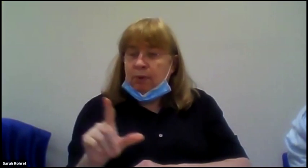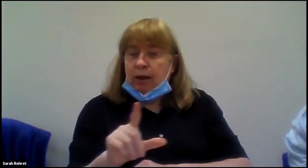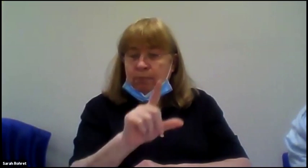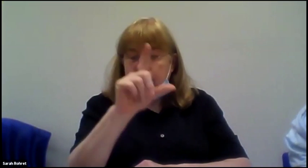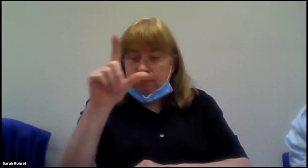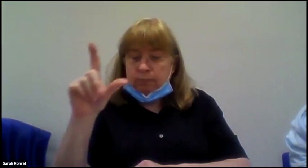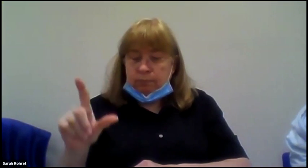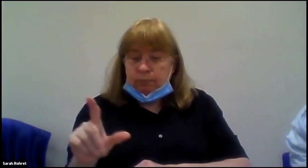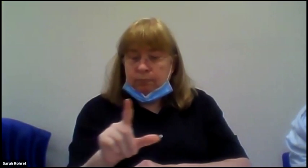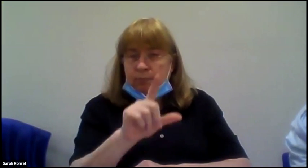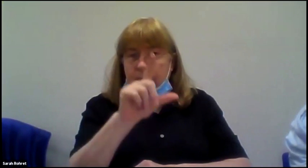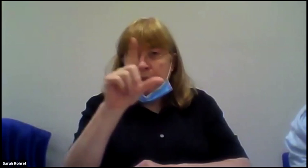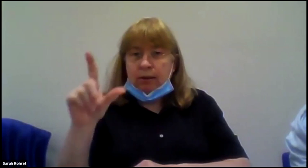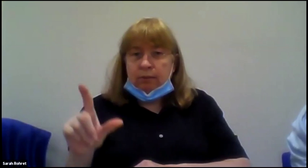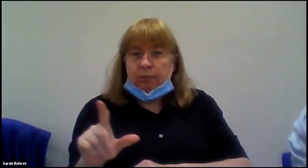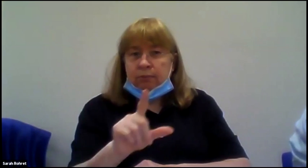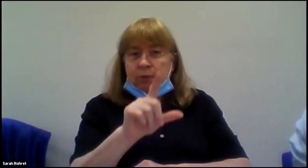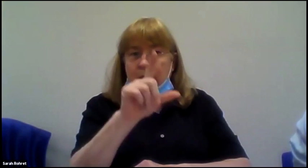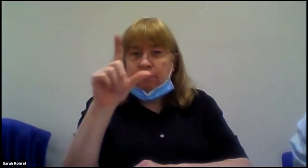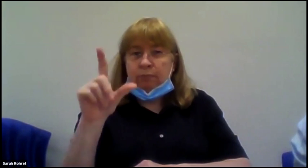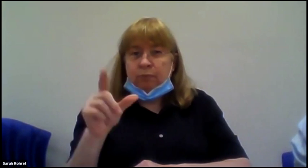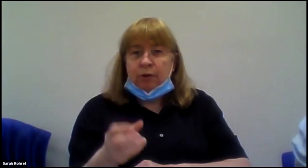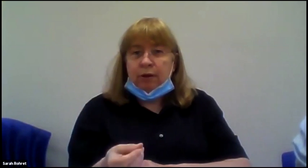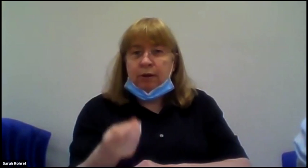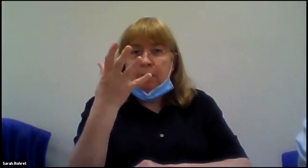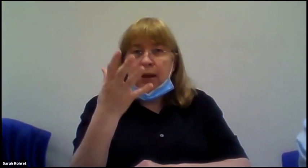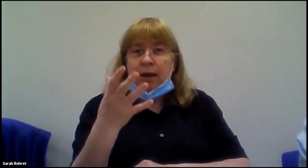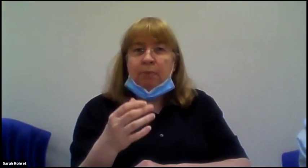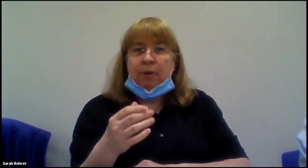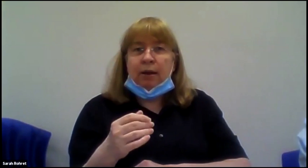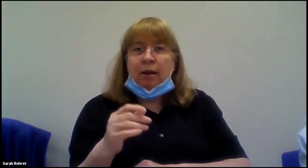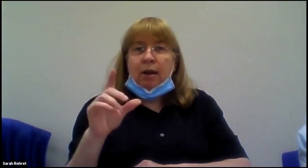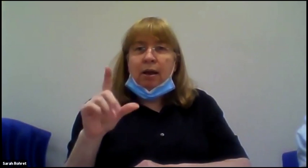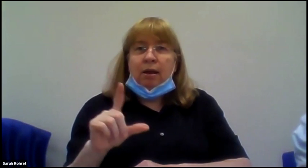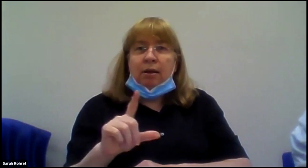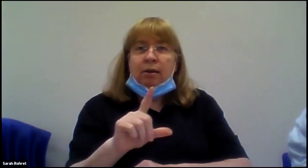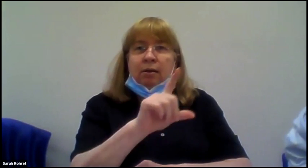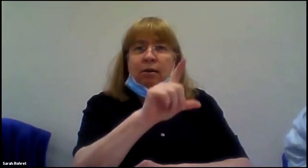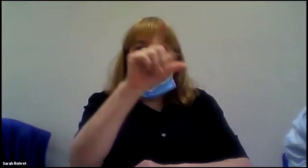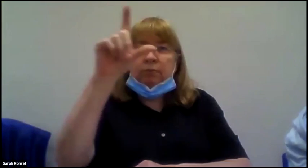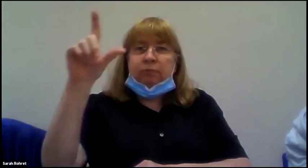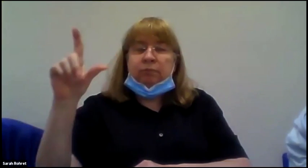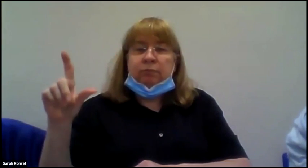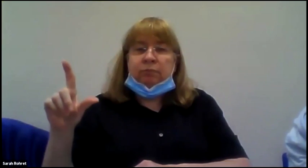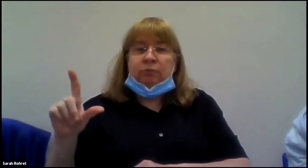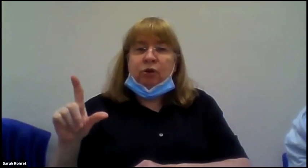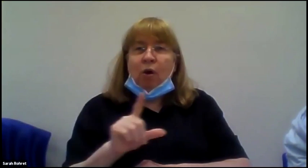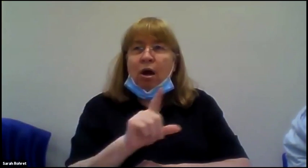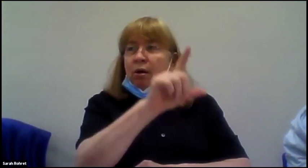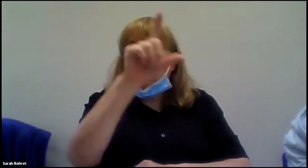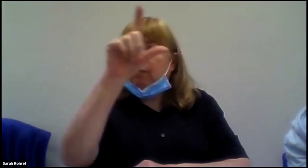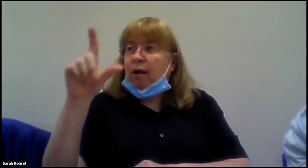Mini. Okay. So this is mini, but you're walking all around